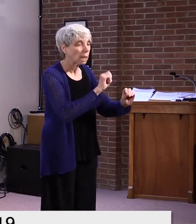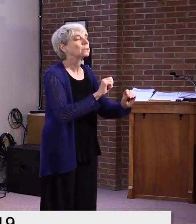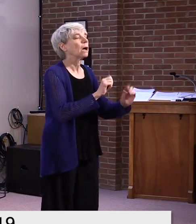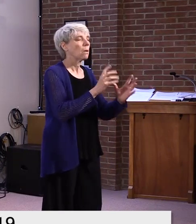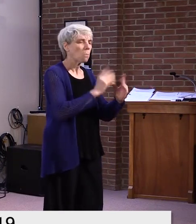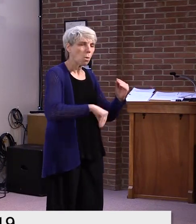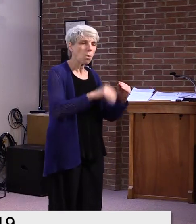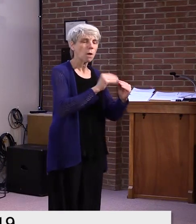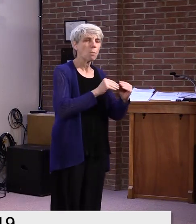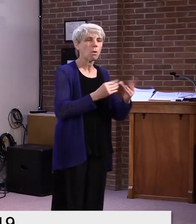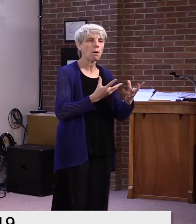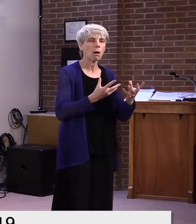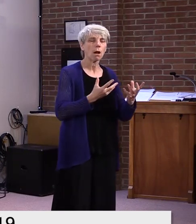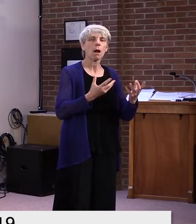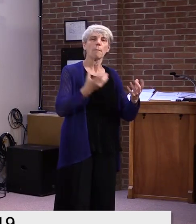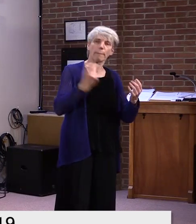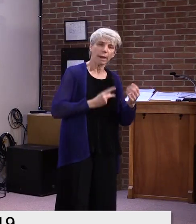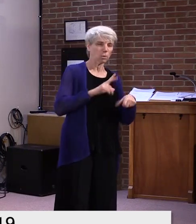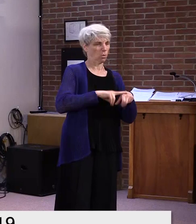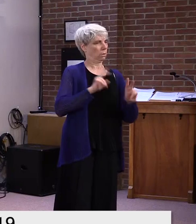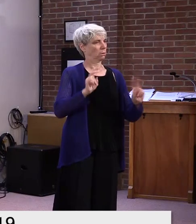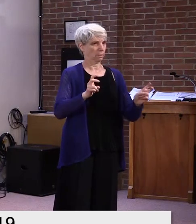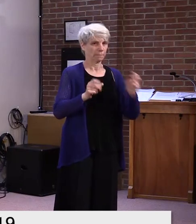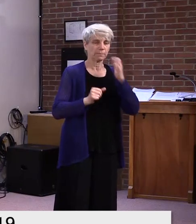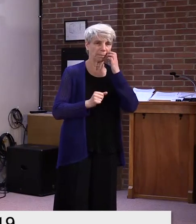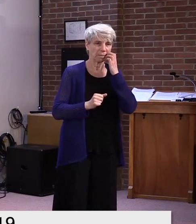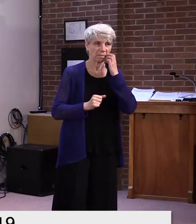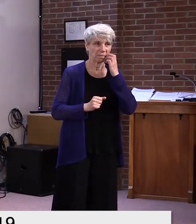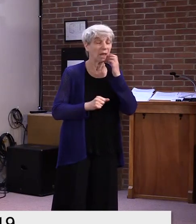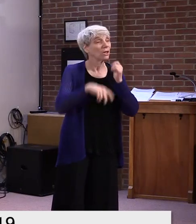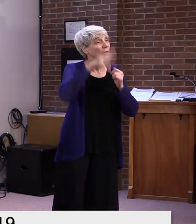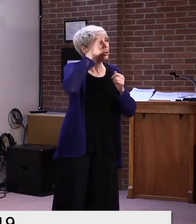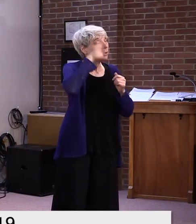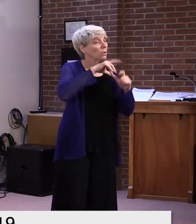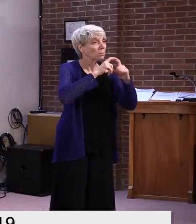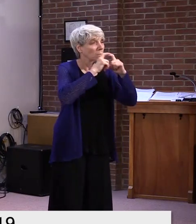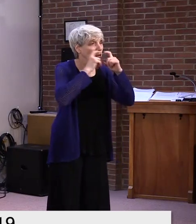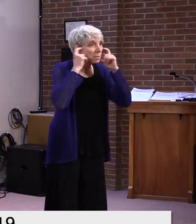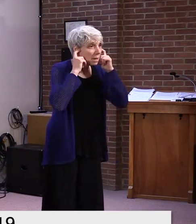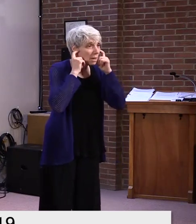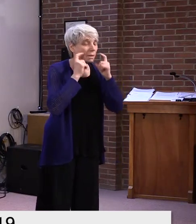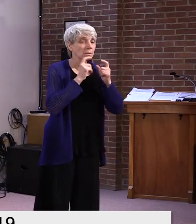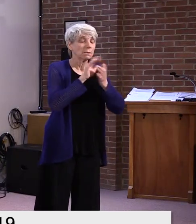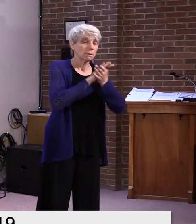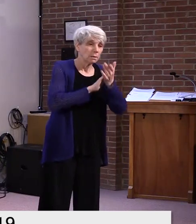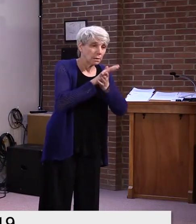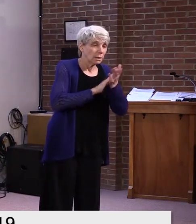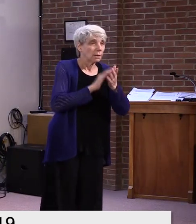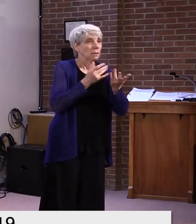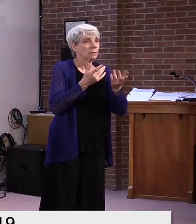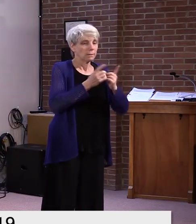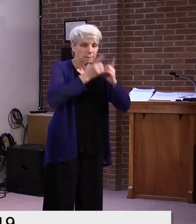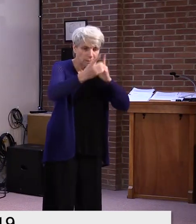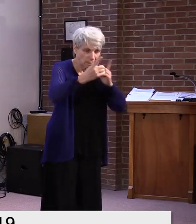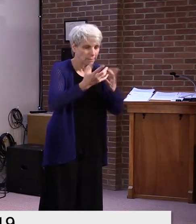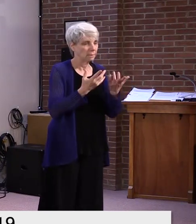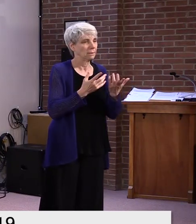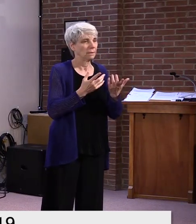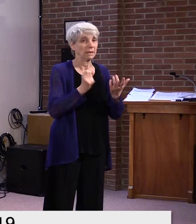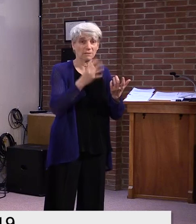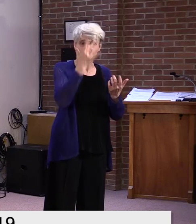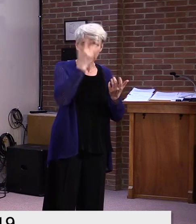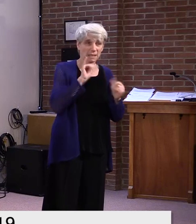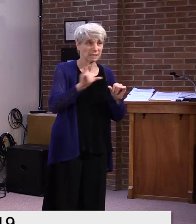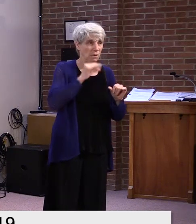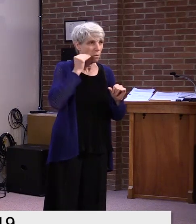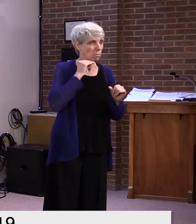Because of the hard work of all Vermonters to wear a mask, socially distance, wash their hands, and stay home when they're sick,